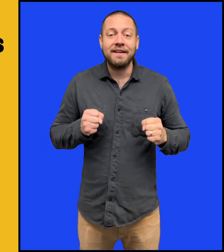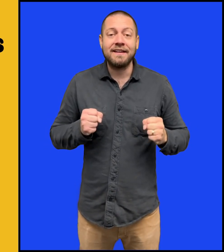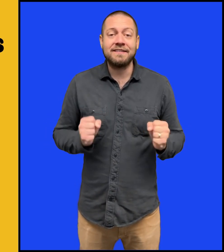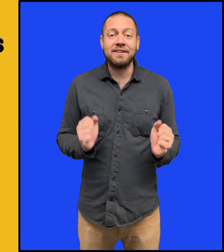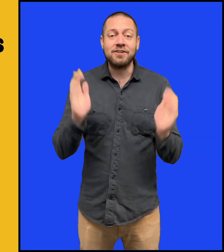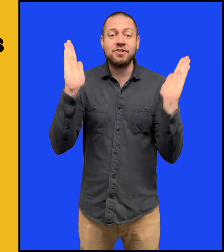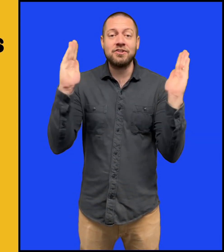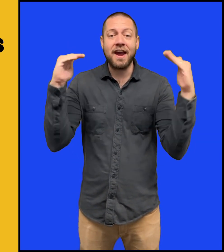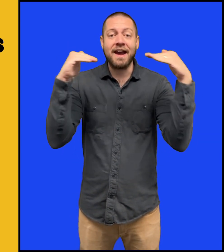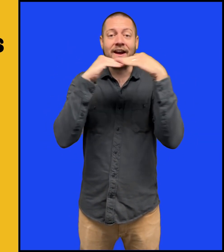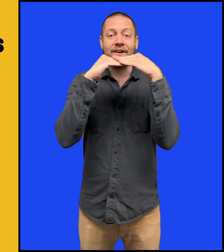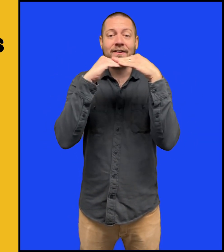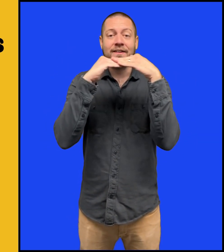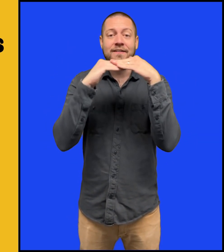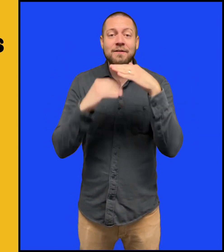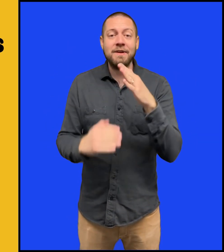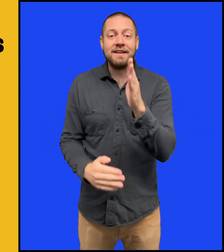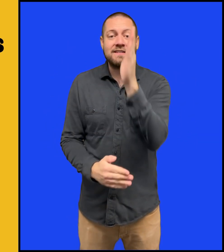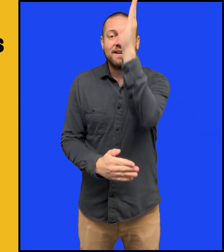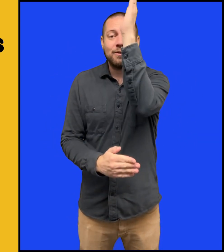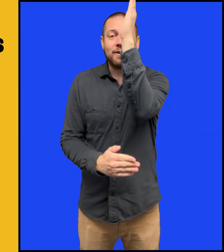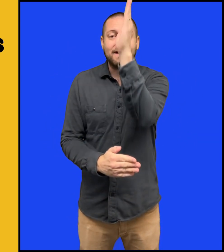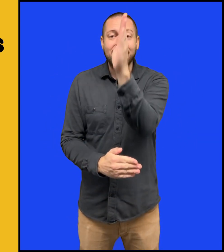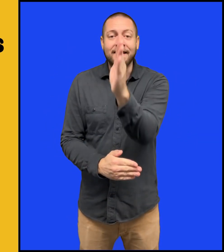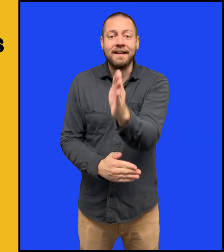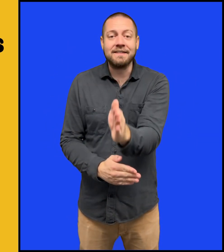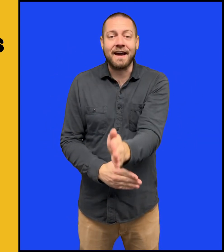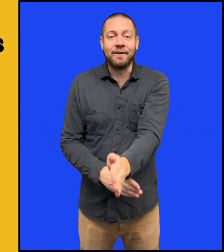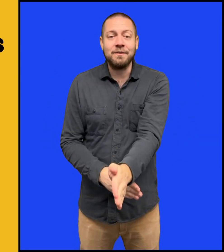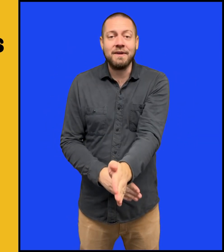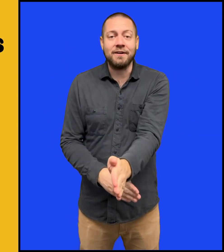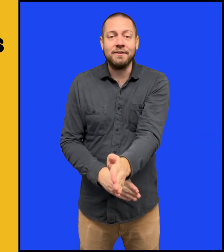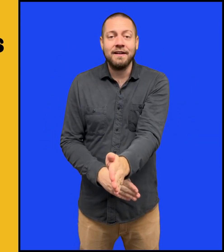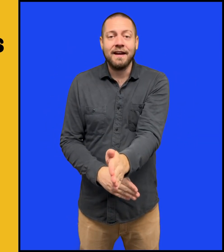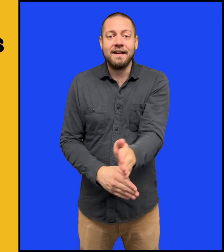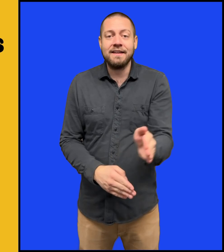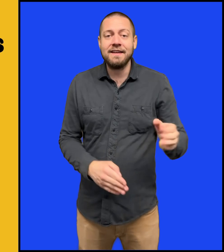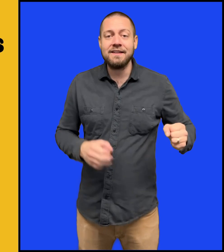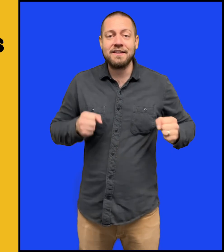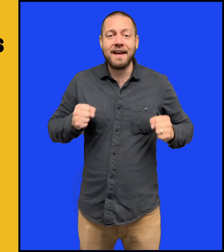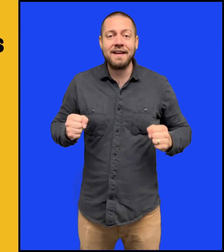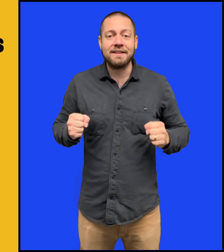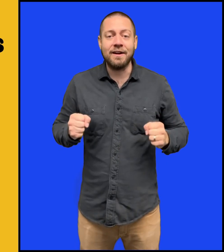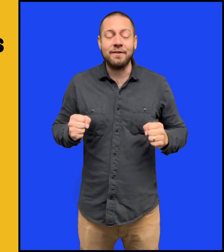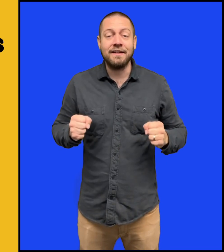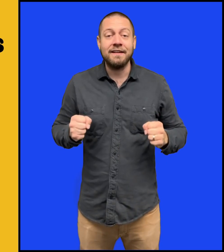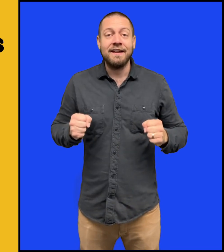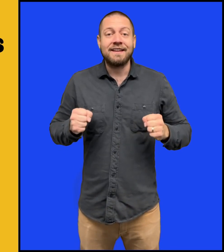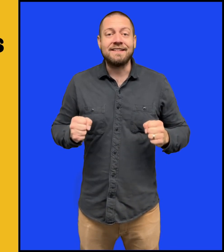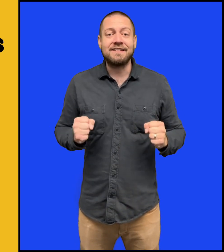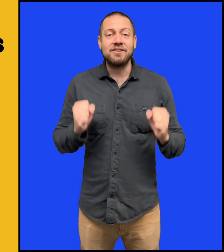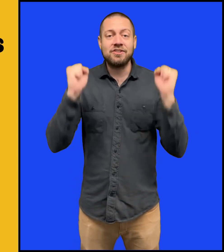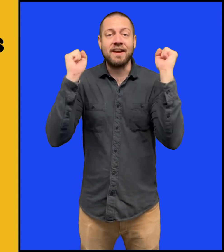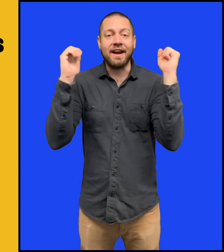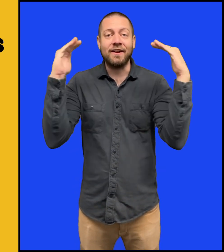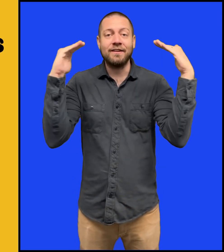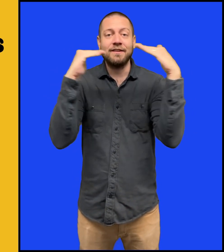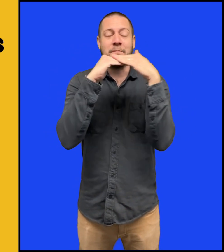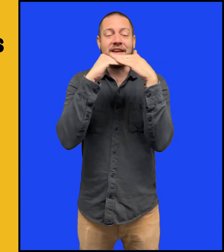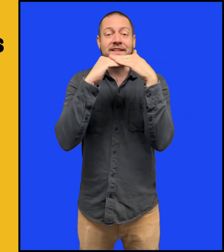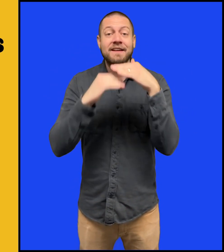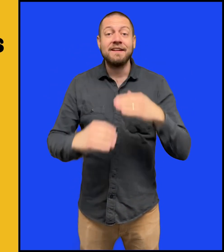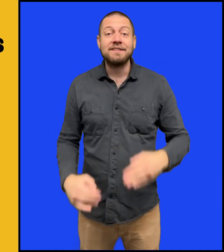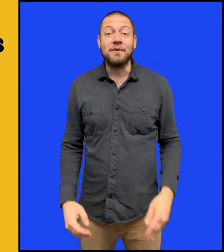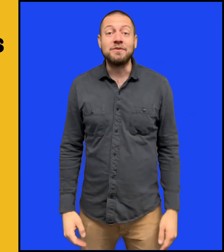note gets to share the beat. We're cutting it down the middle, and each 1/8 note gets to share